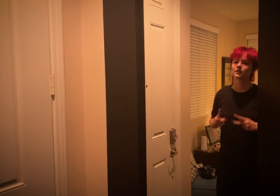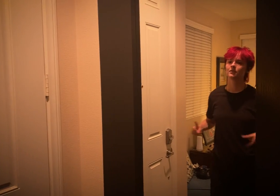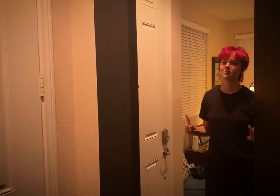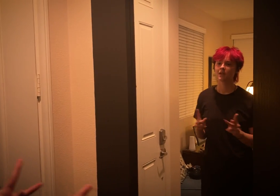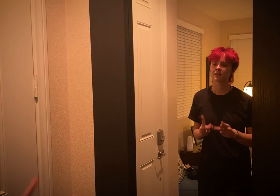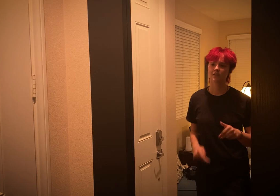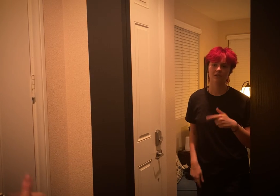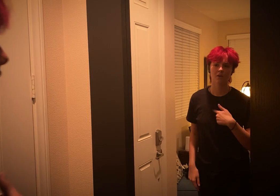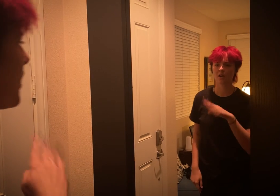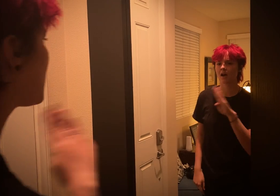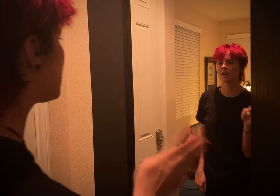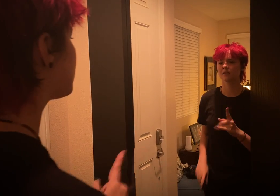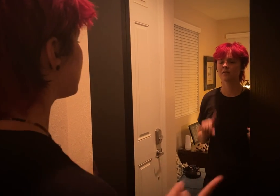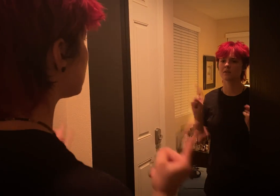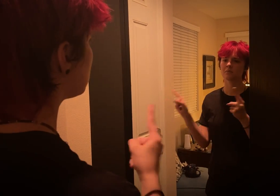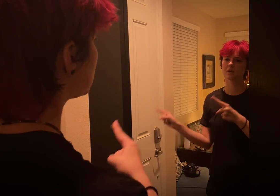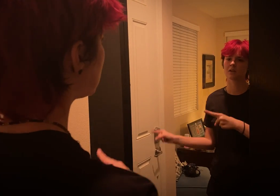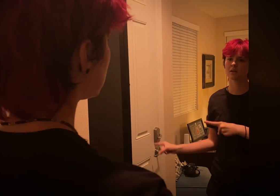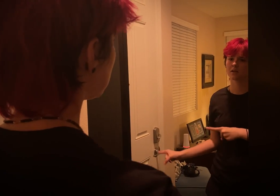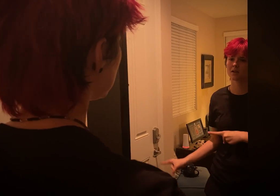Pictures of places though I've never been.